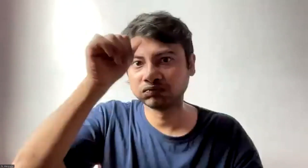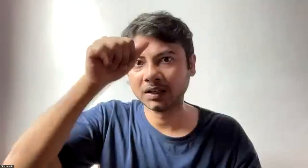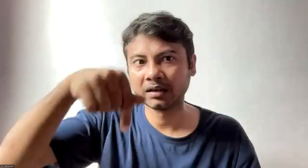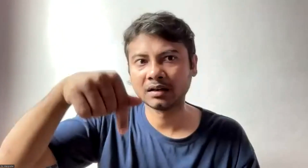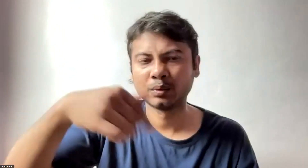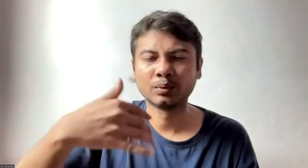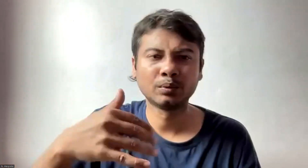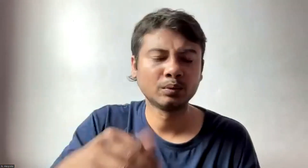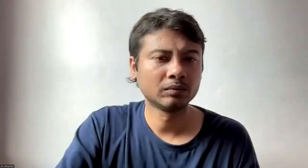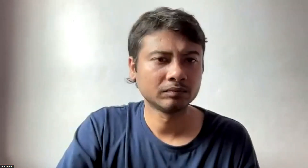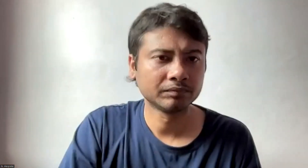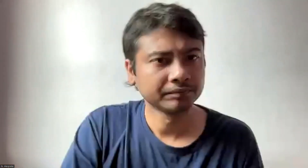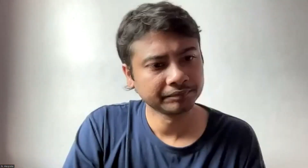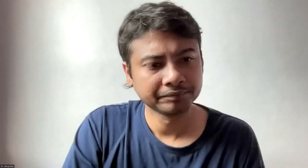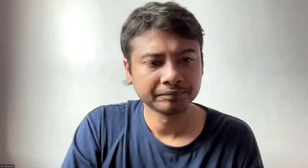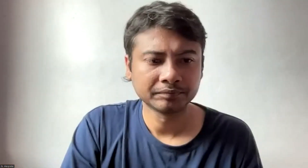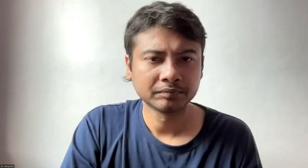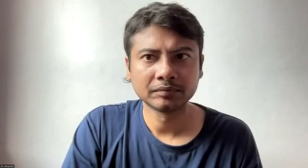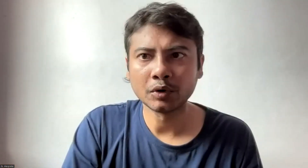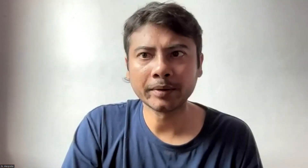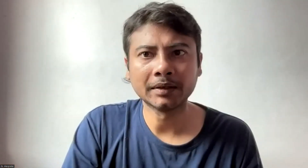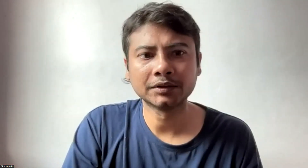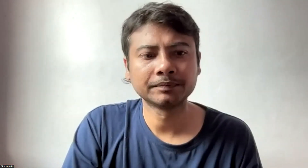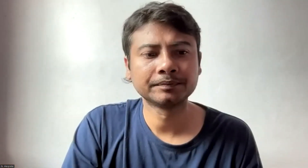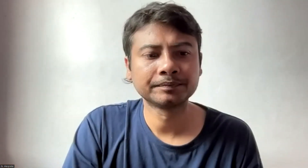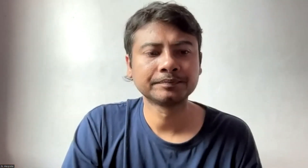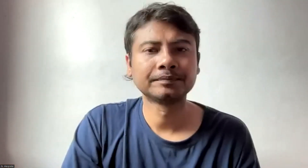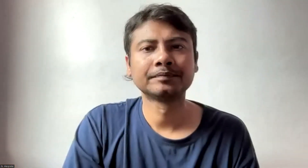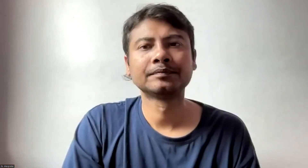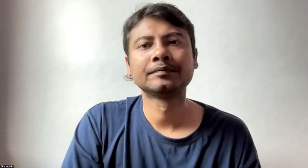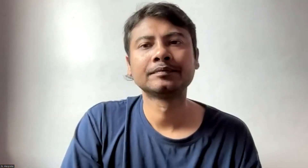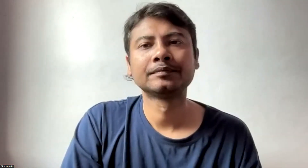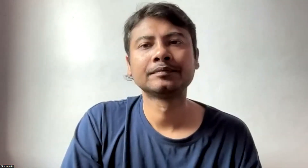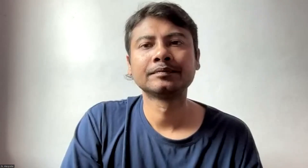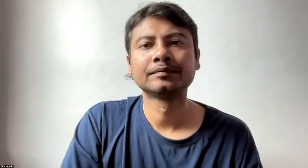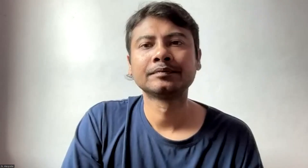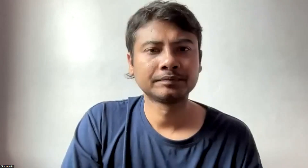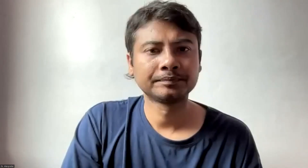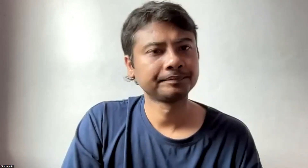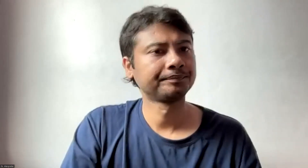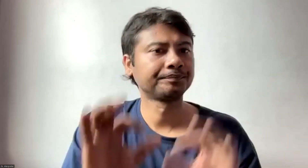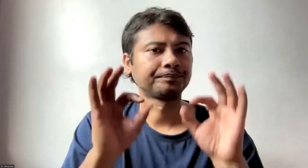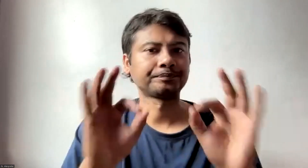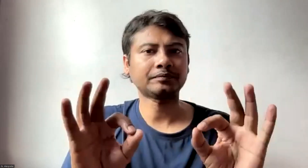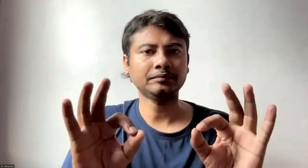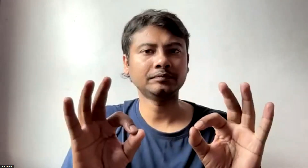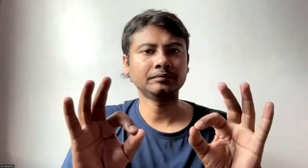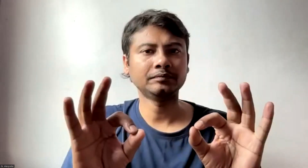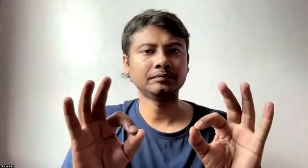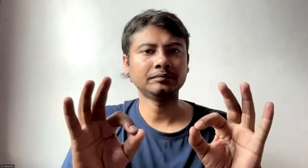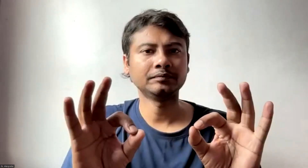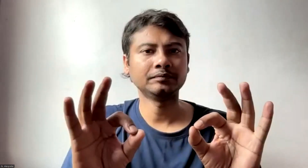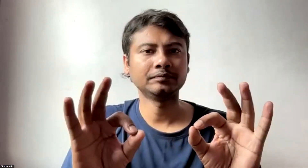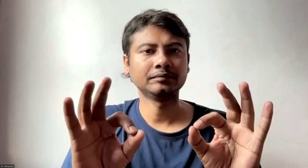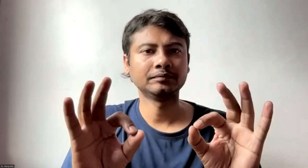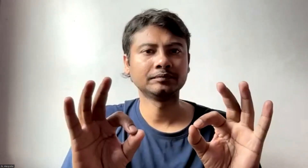I'll try to send all the sessions recording, Okay. and hope to see you next week. And we'll come up with a question